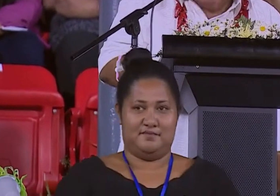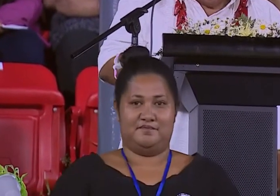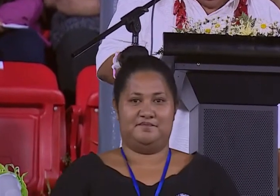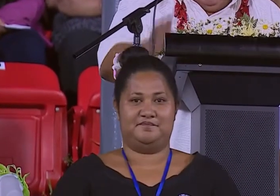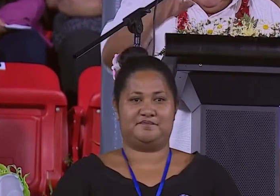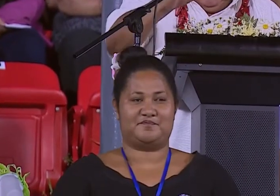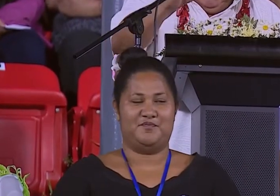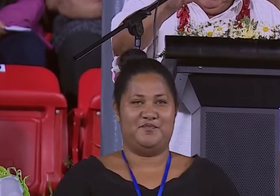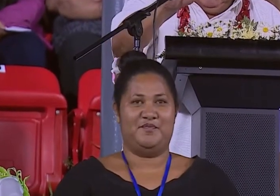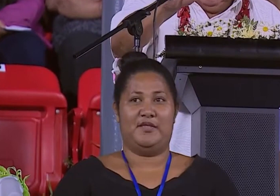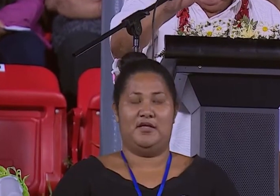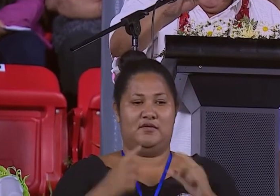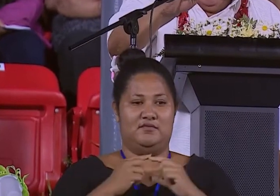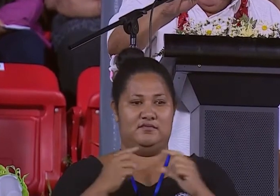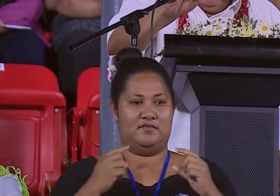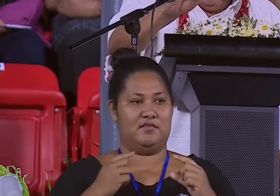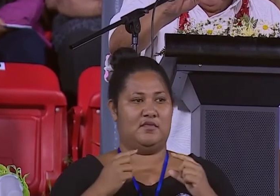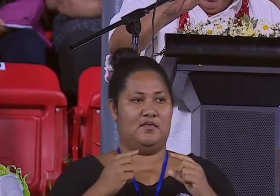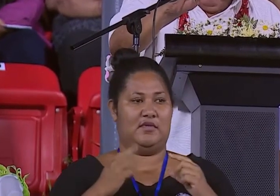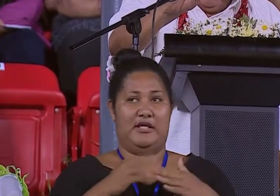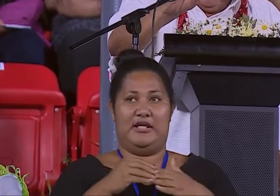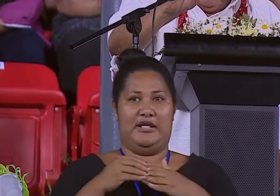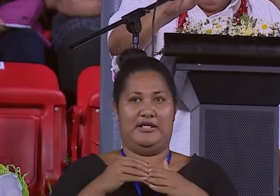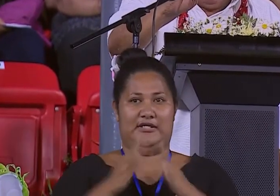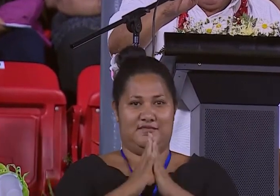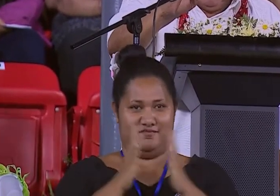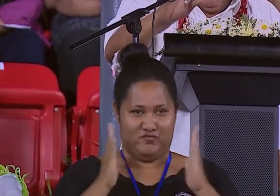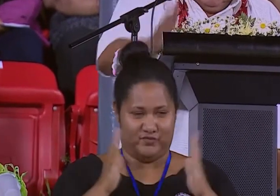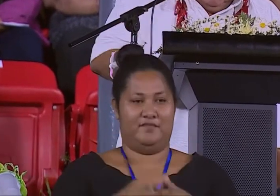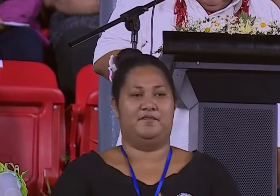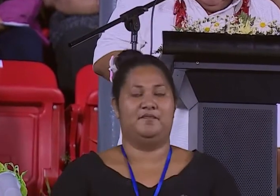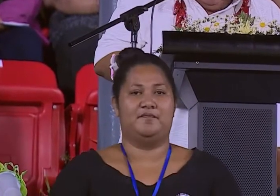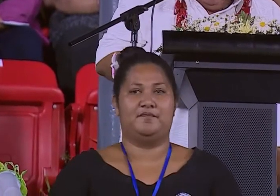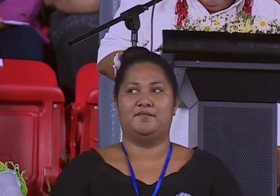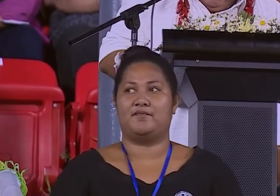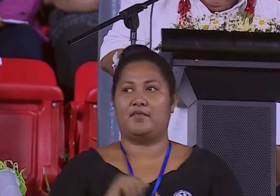for the opening keynote address of the 16th Pacific Games.